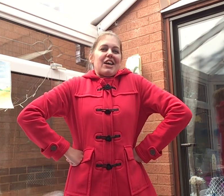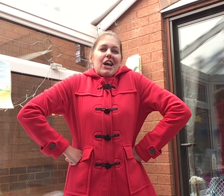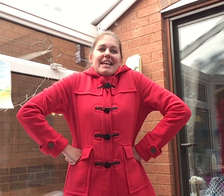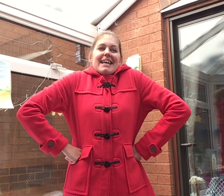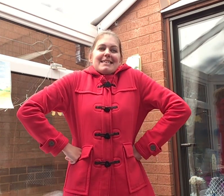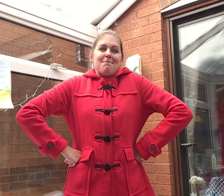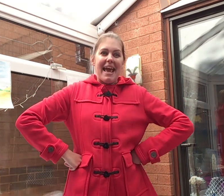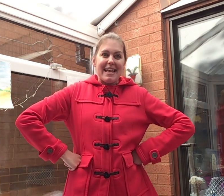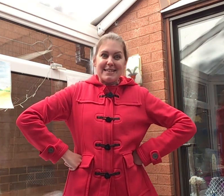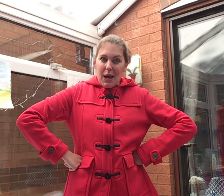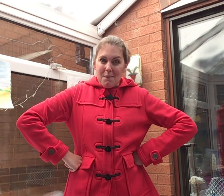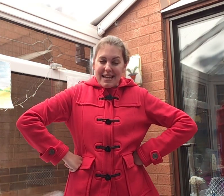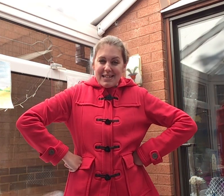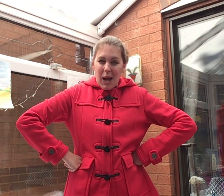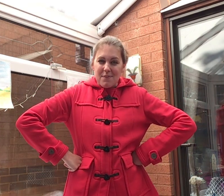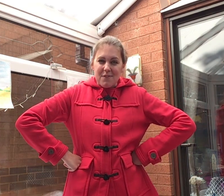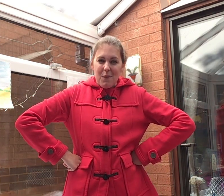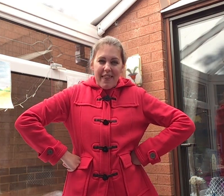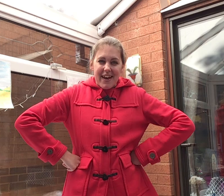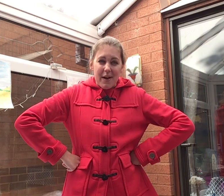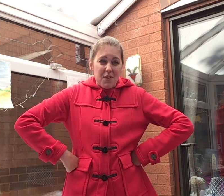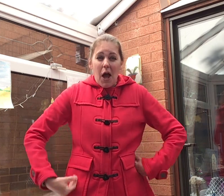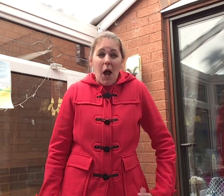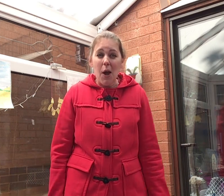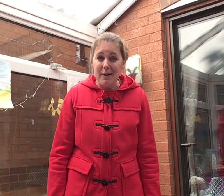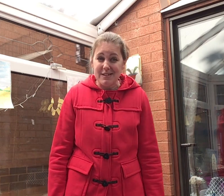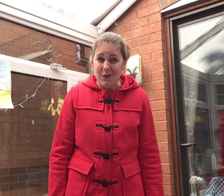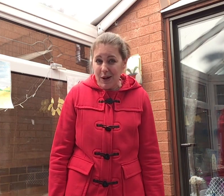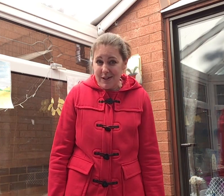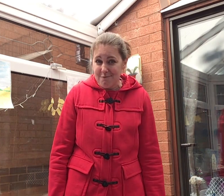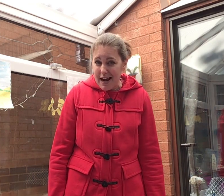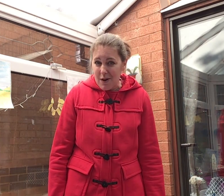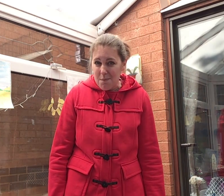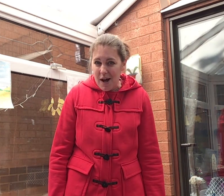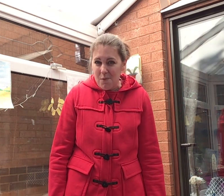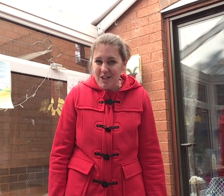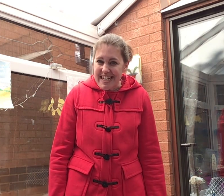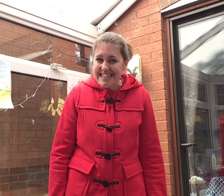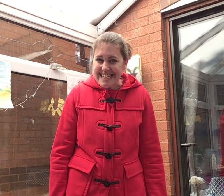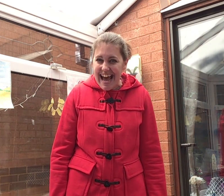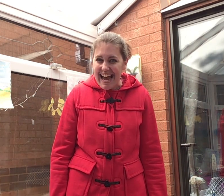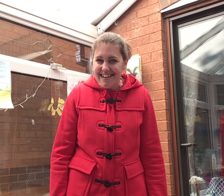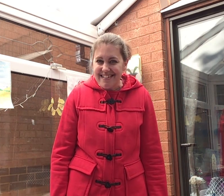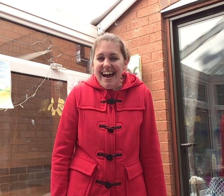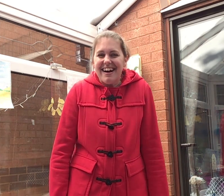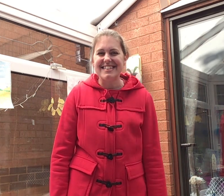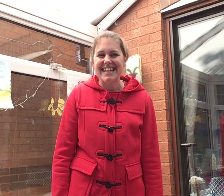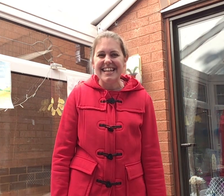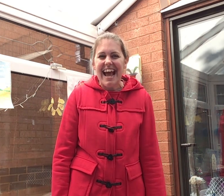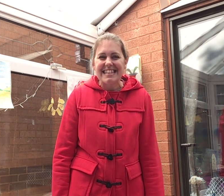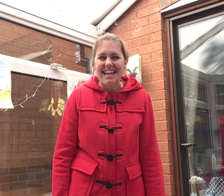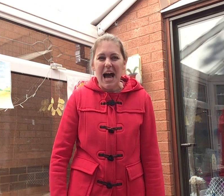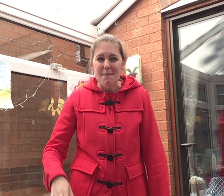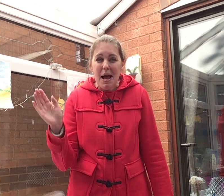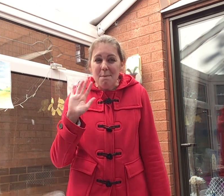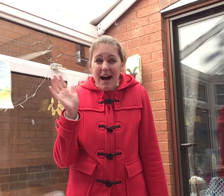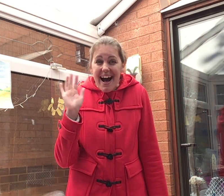Goodness me, so many types of weather. I hope it's not going to rain on my washing today. I'll see you next time. Bye!